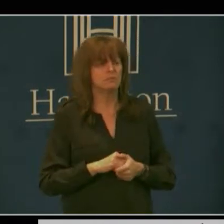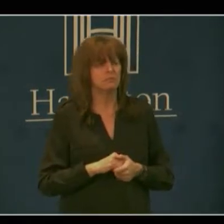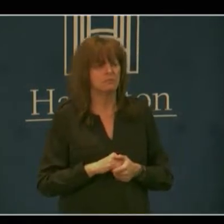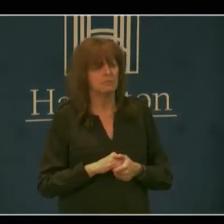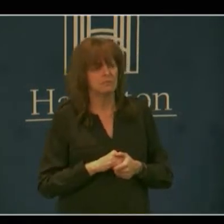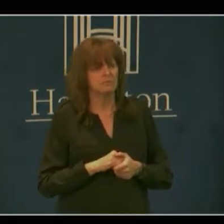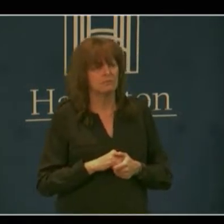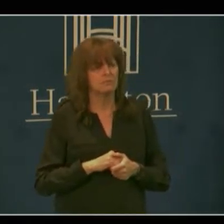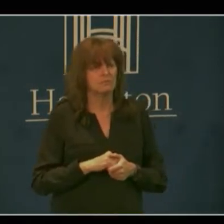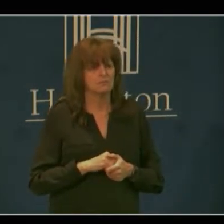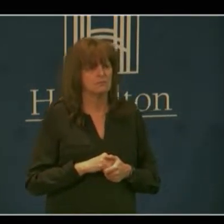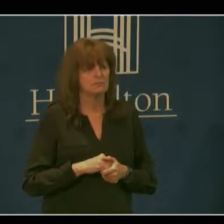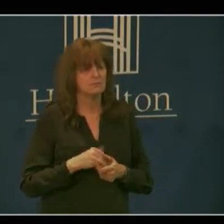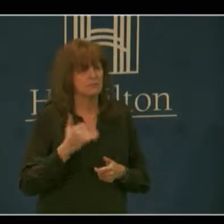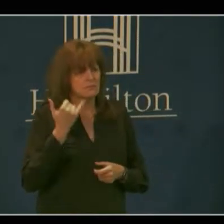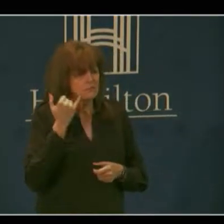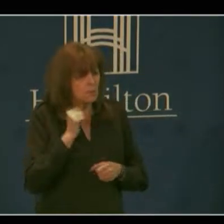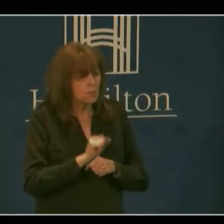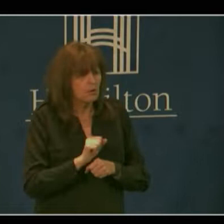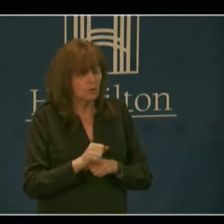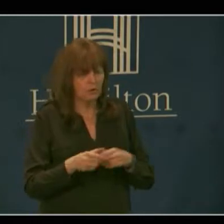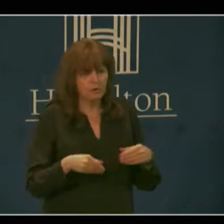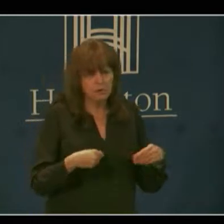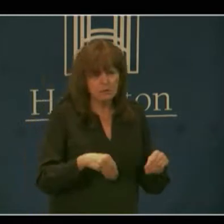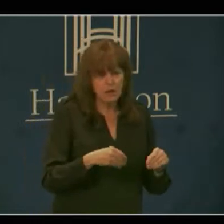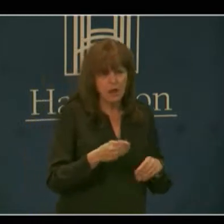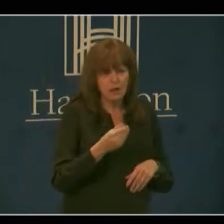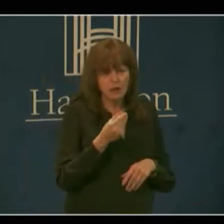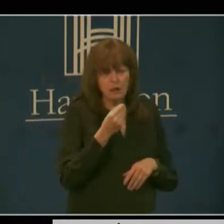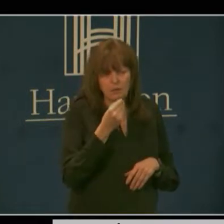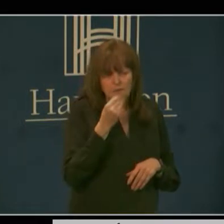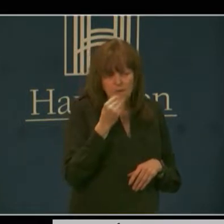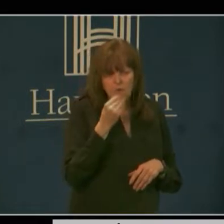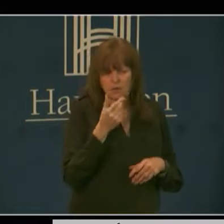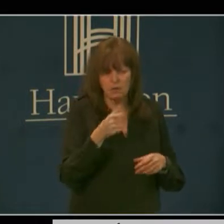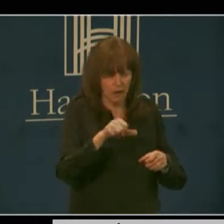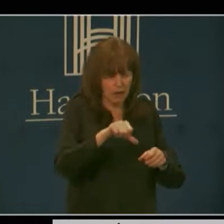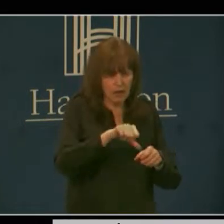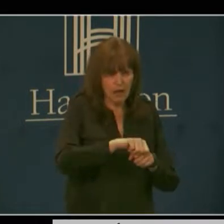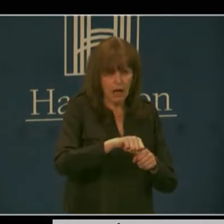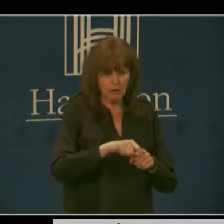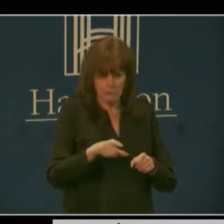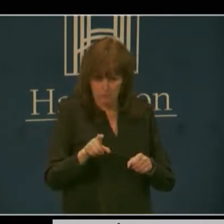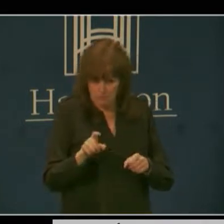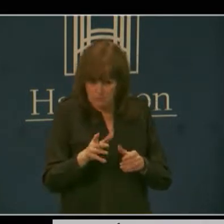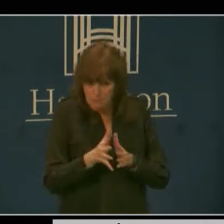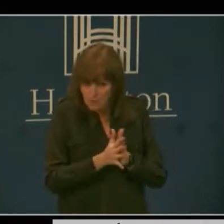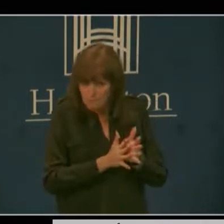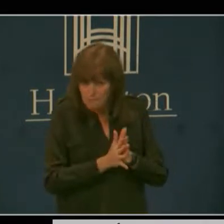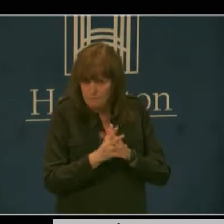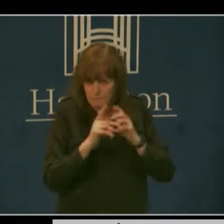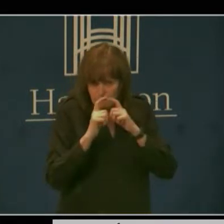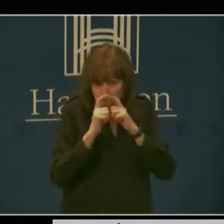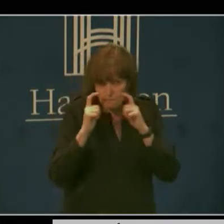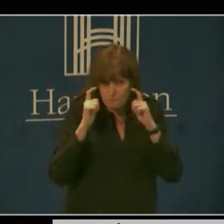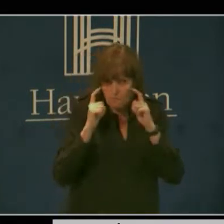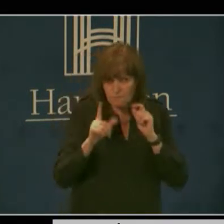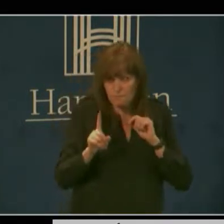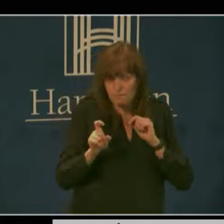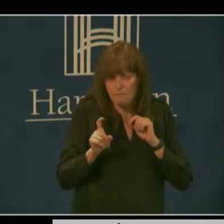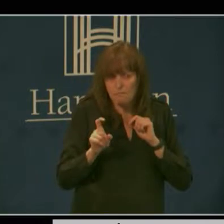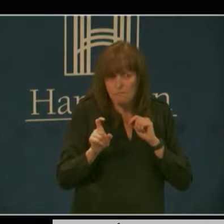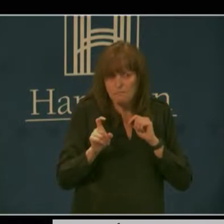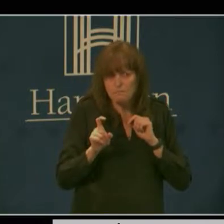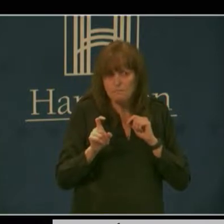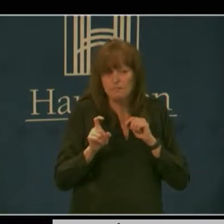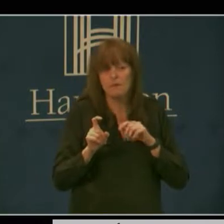doing groceries, or getting gas, for example? Sure. Thanks, Mike, and whoever sent the question in. I